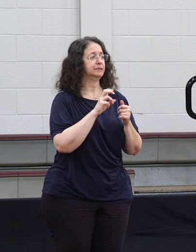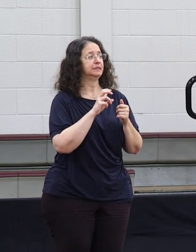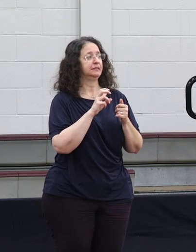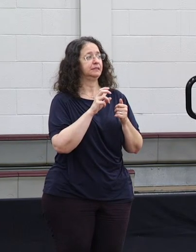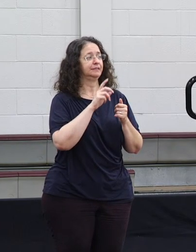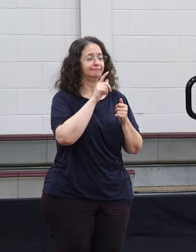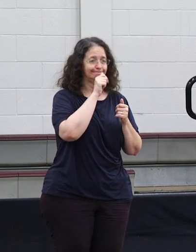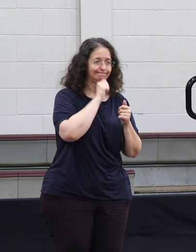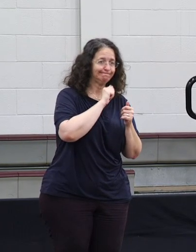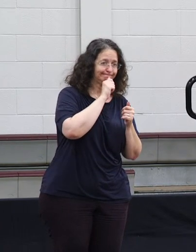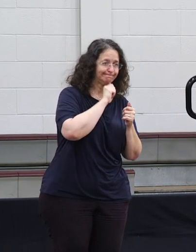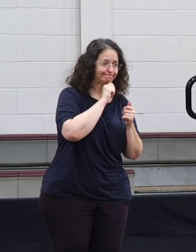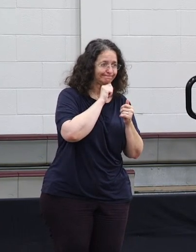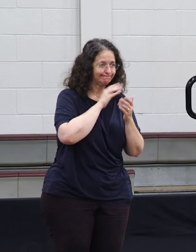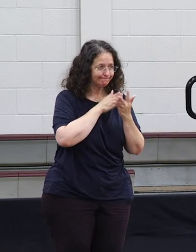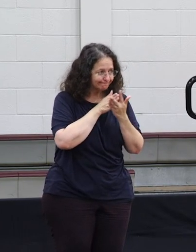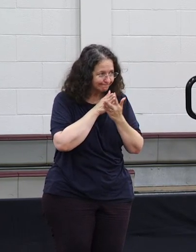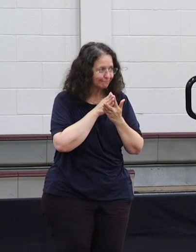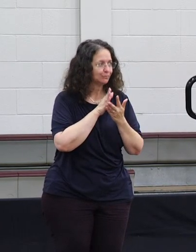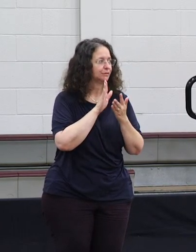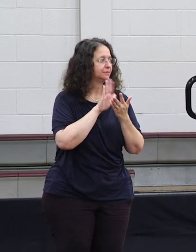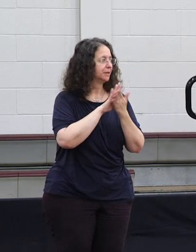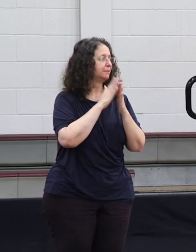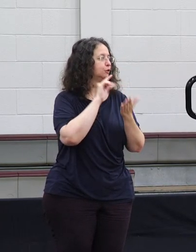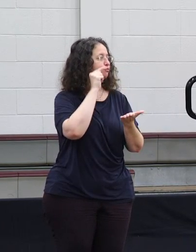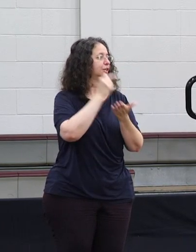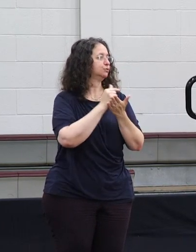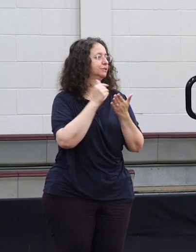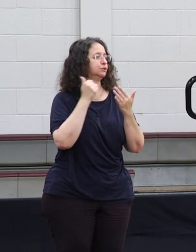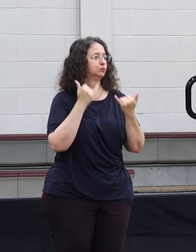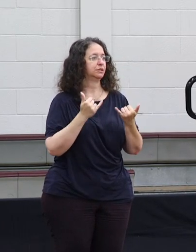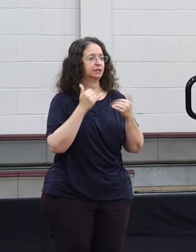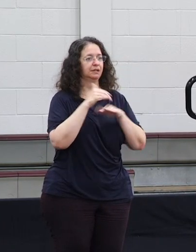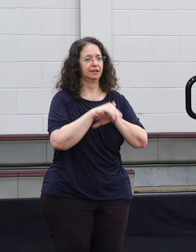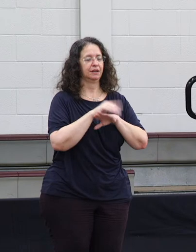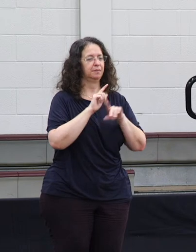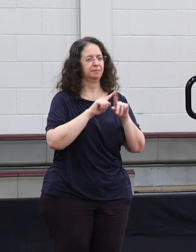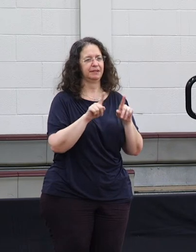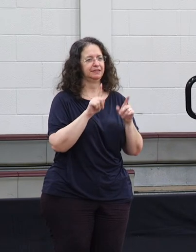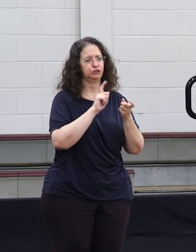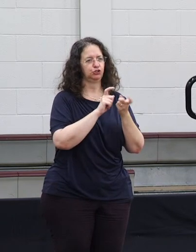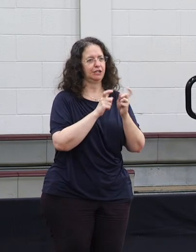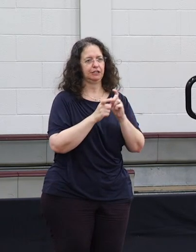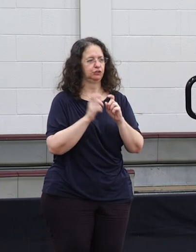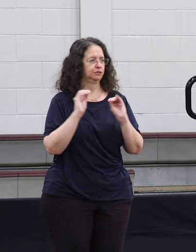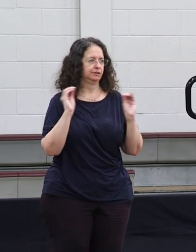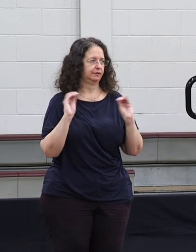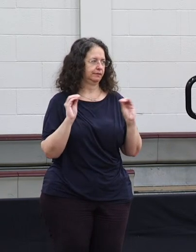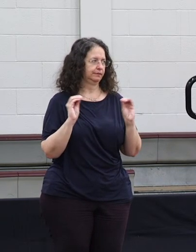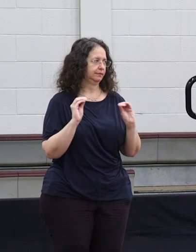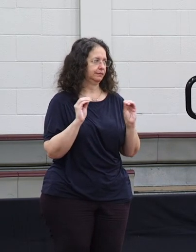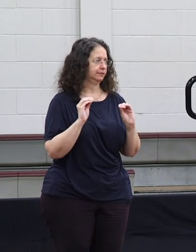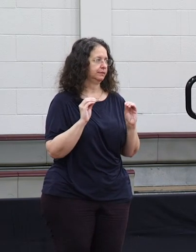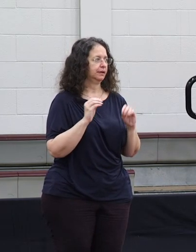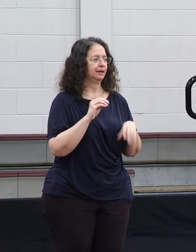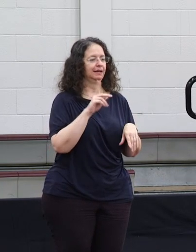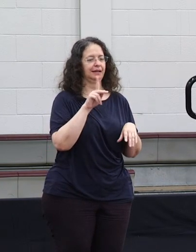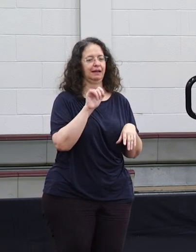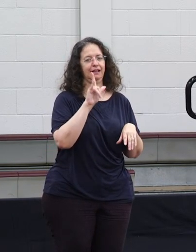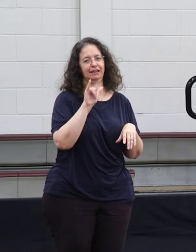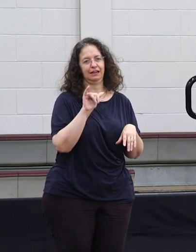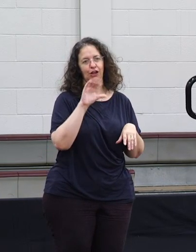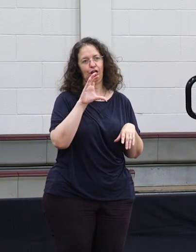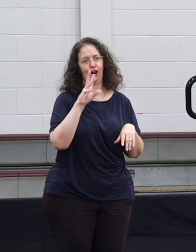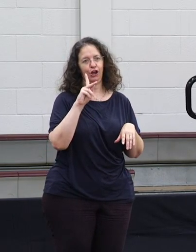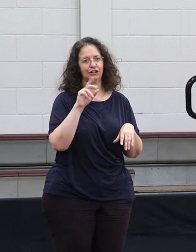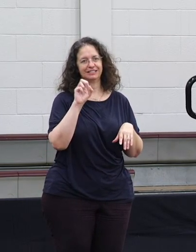forced to endure, just so we can walk across this stage tonight, I would not change it for anything. As Kelly Clarkson once said,